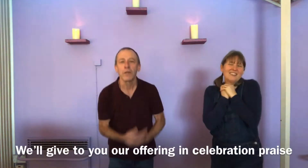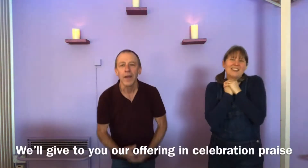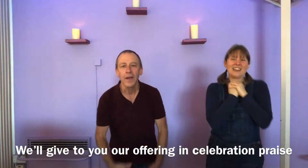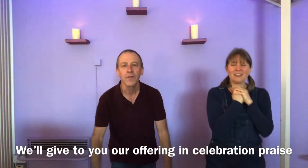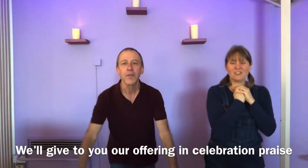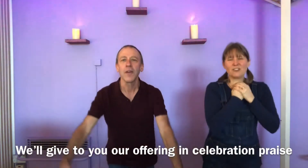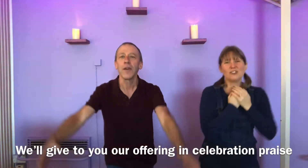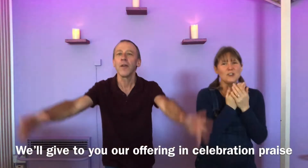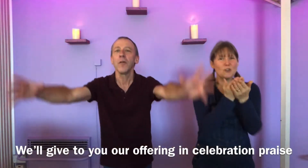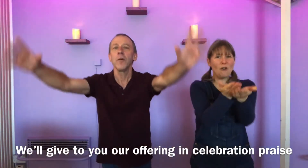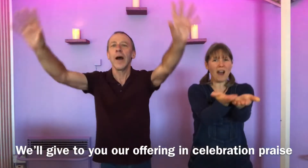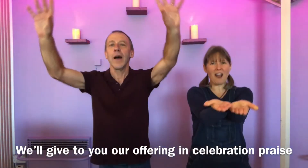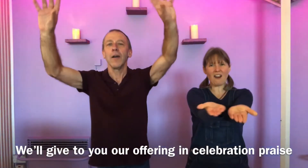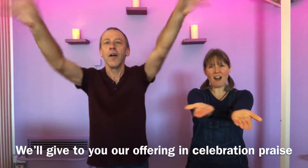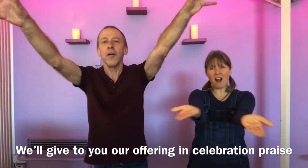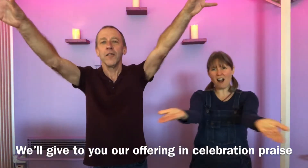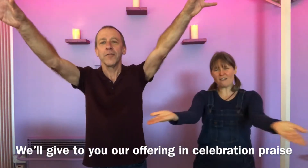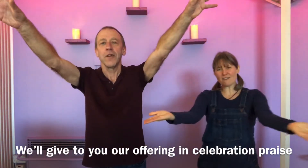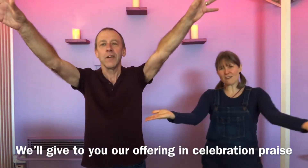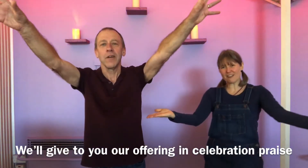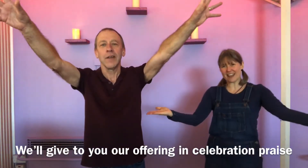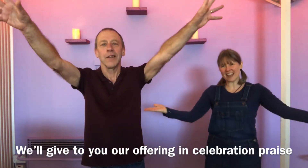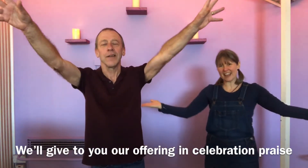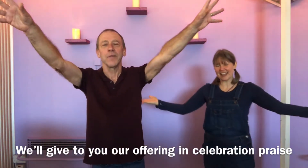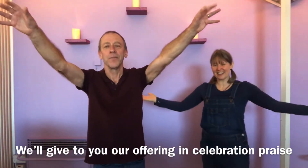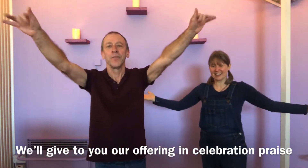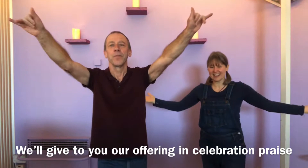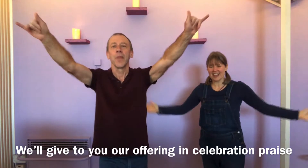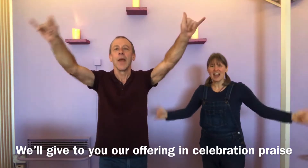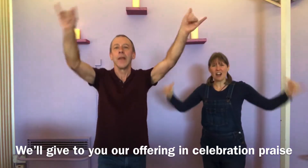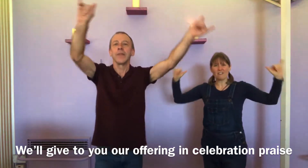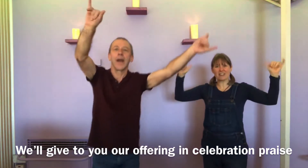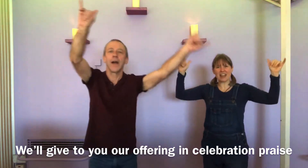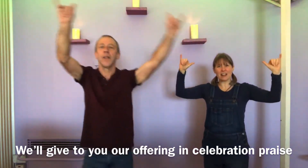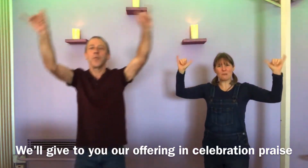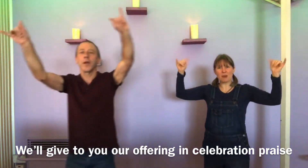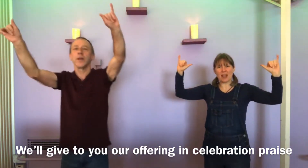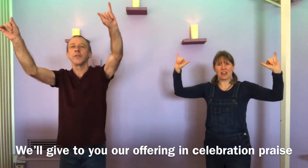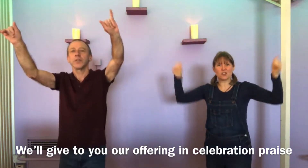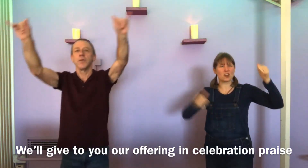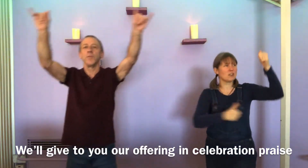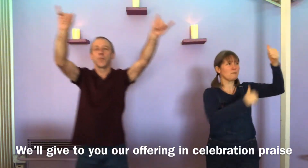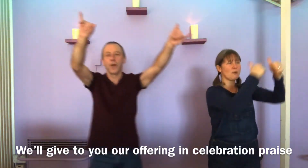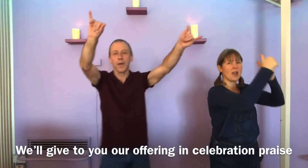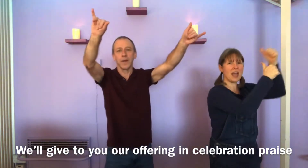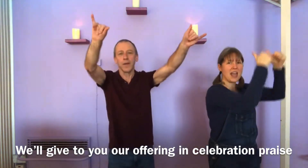give to you our offering In celebration praise